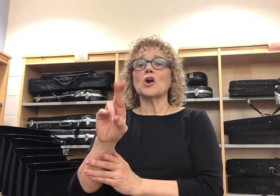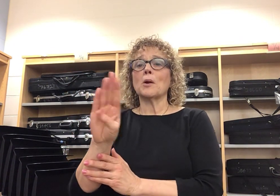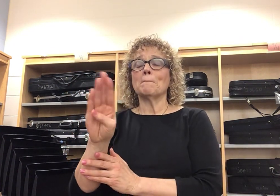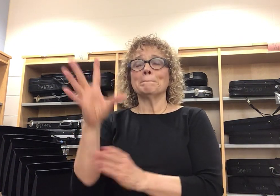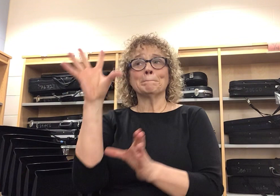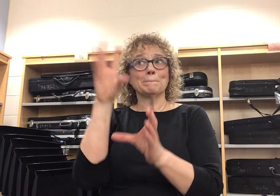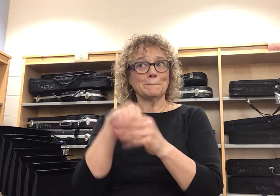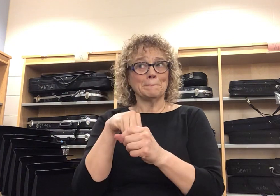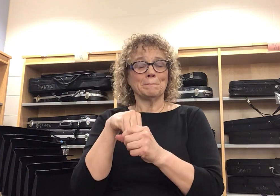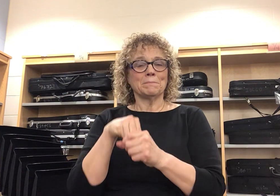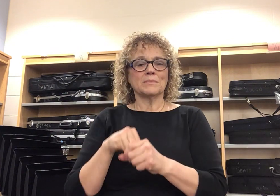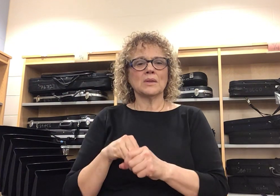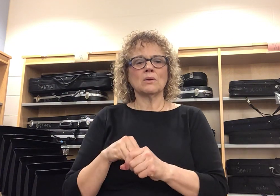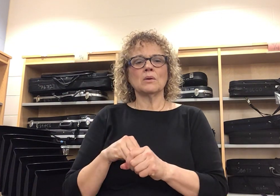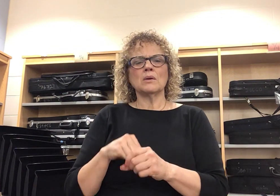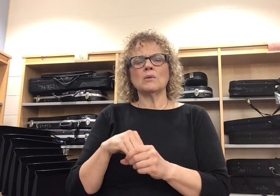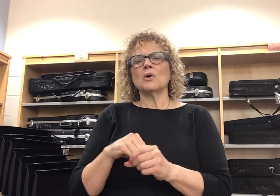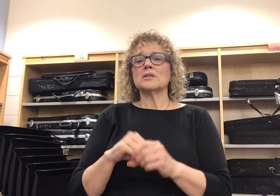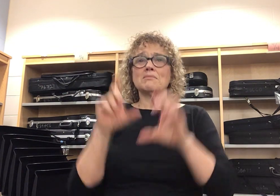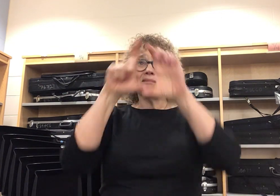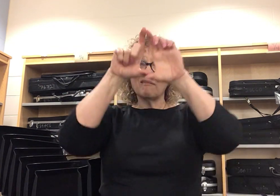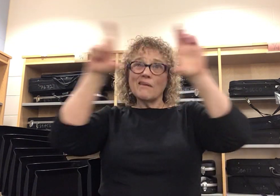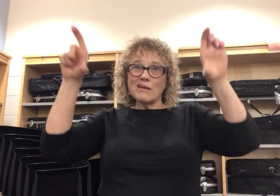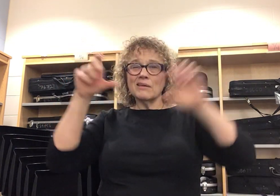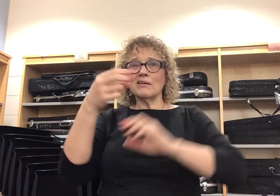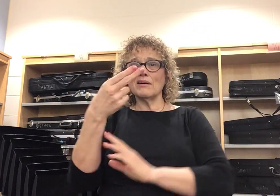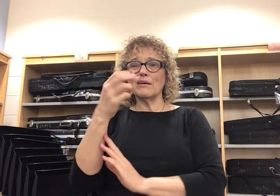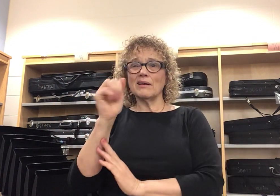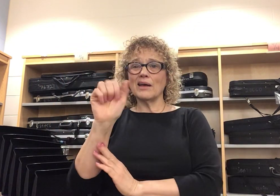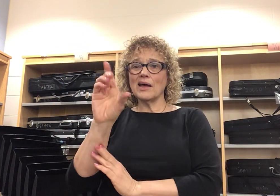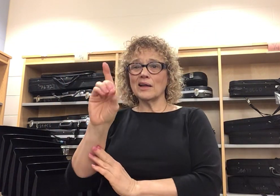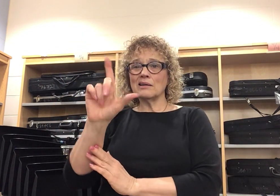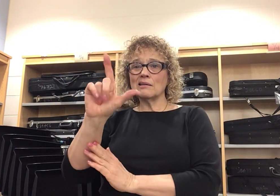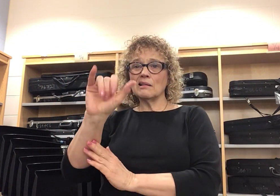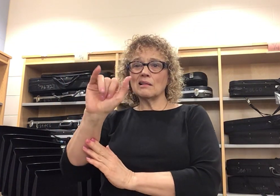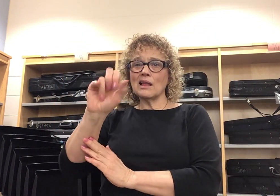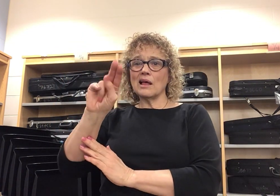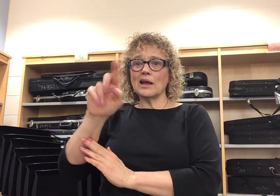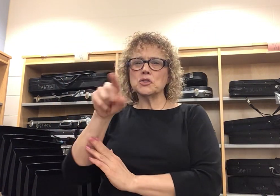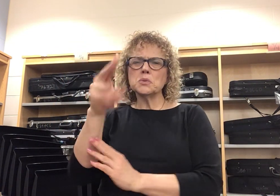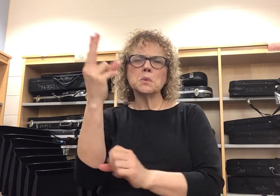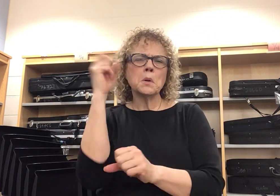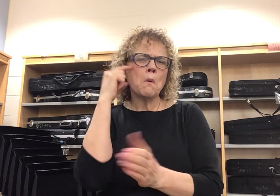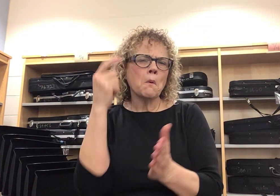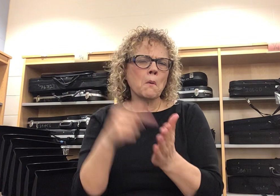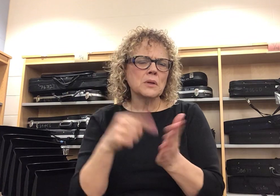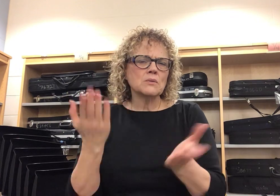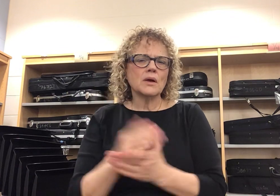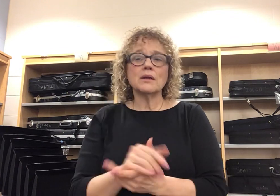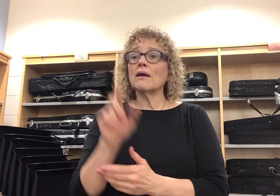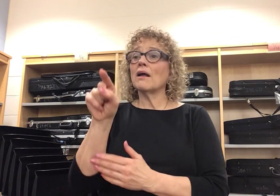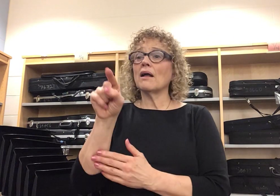the headline that you see here? Give me one of them on the front page. Melanie? Lifelong